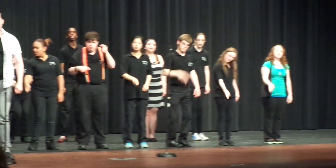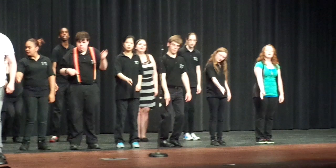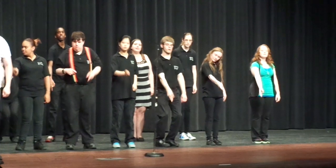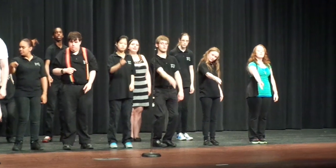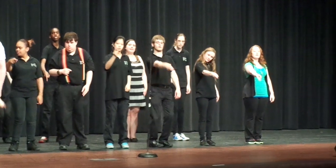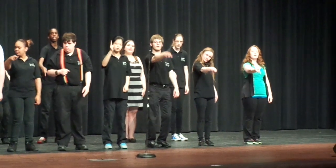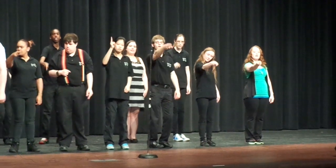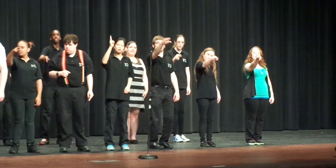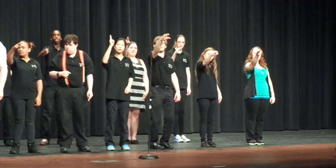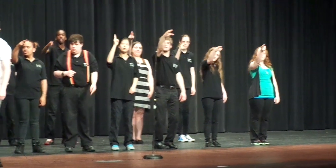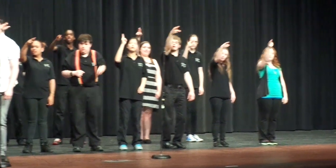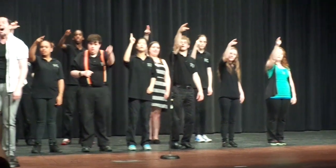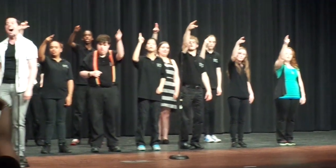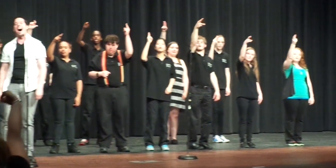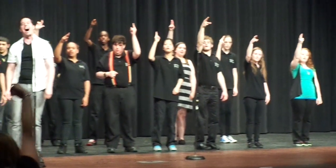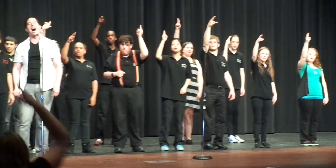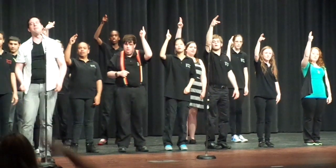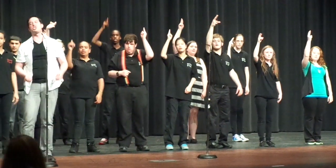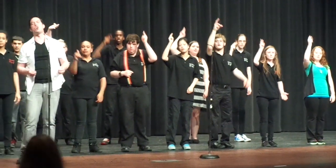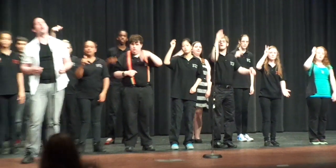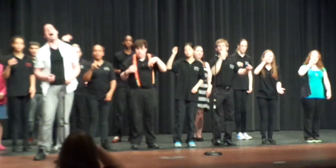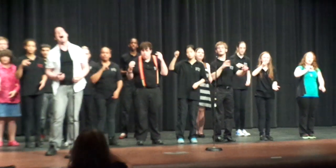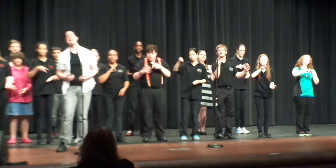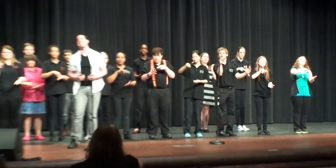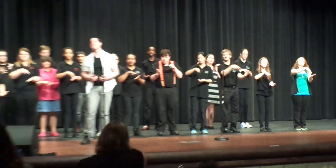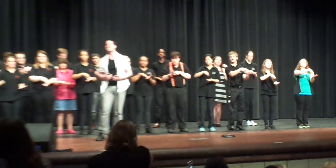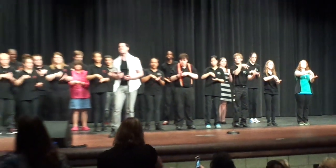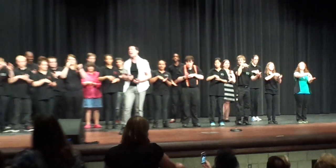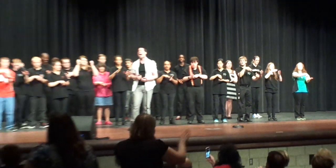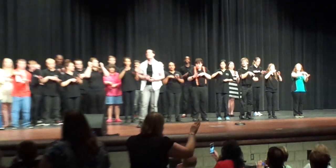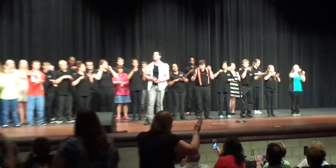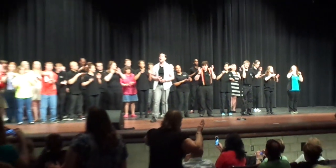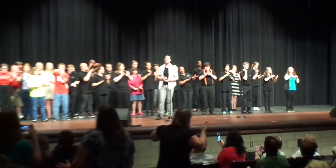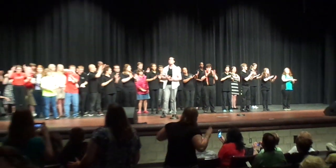raise me up so I can stand on